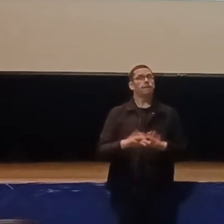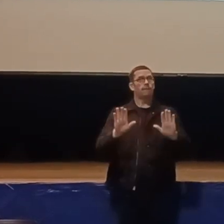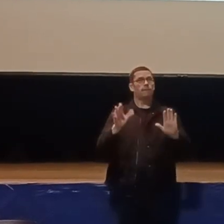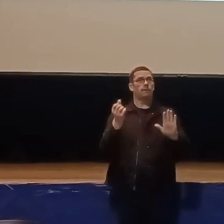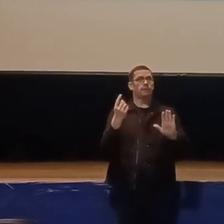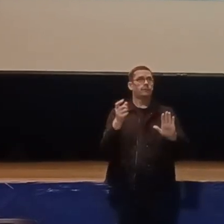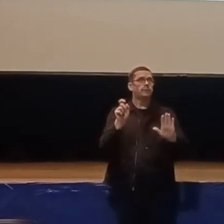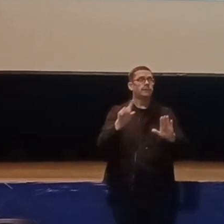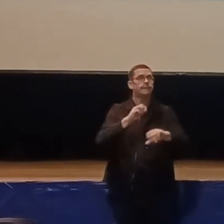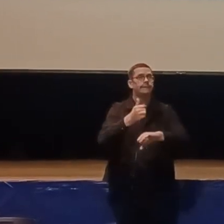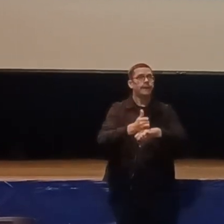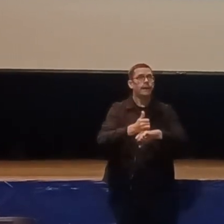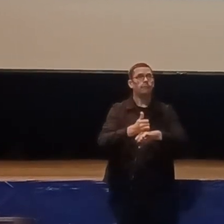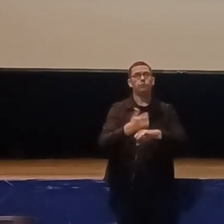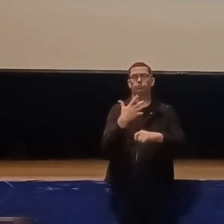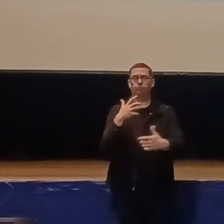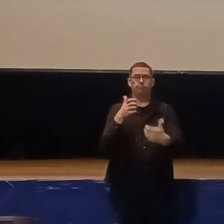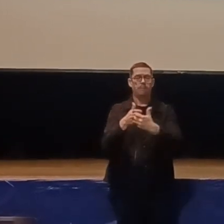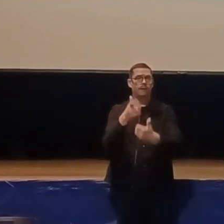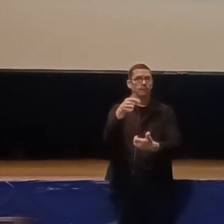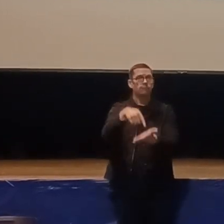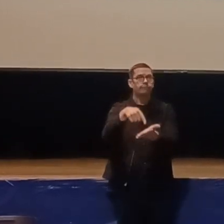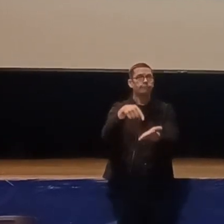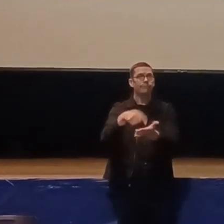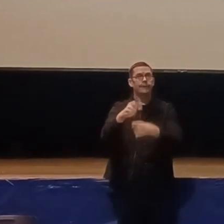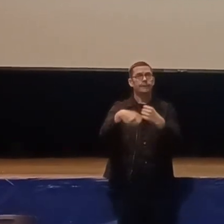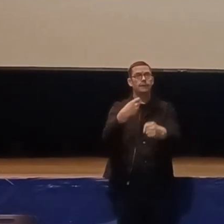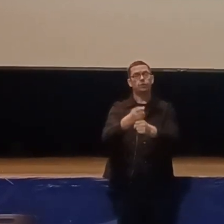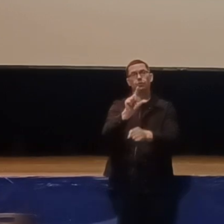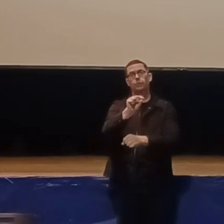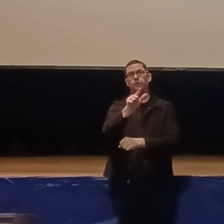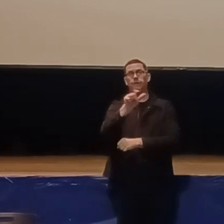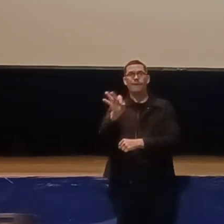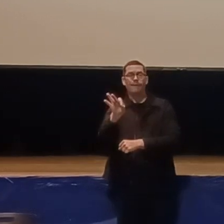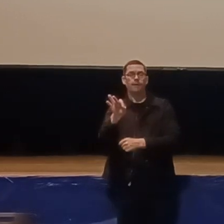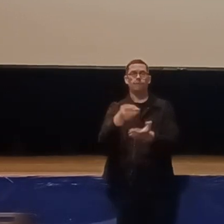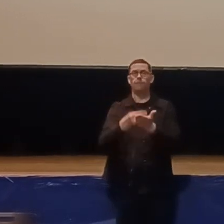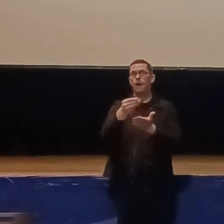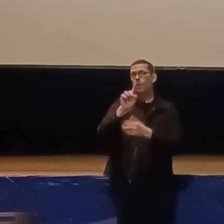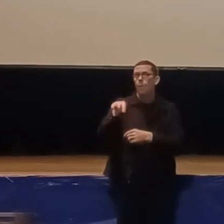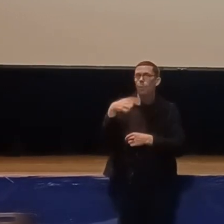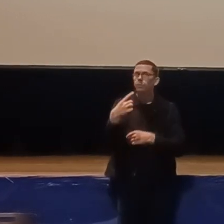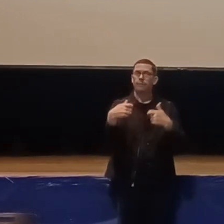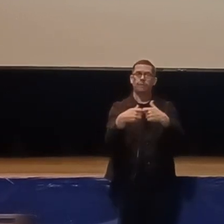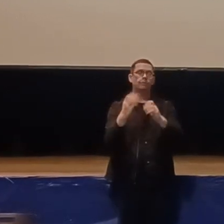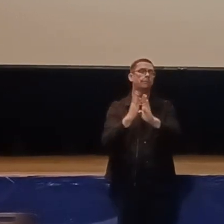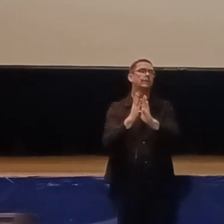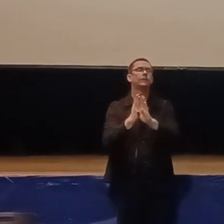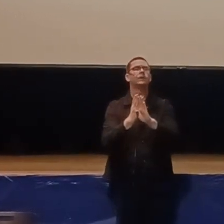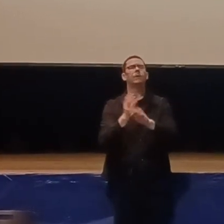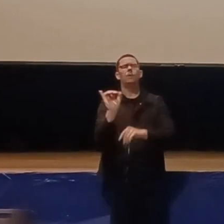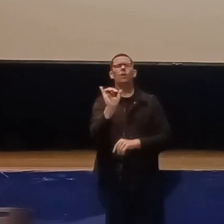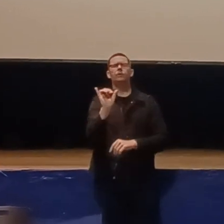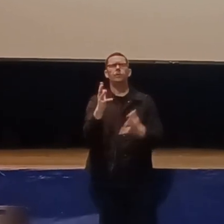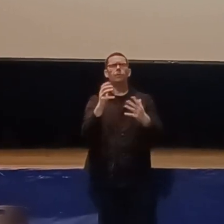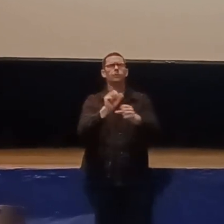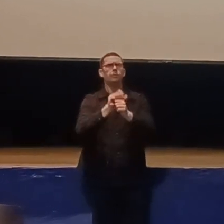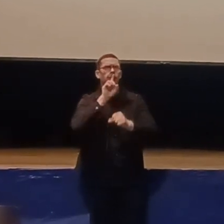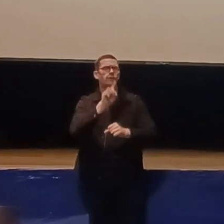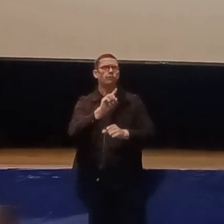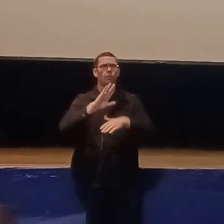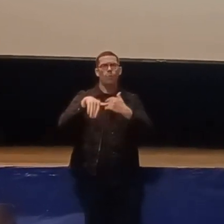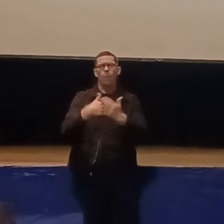order to meet the mandate of 2029 for only buying electric buses, but we also want to make sure that all this new